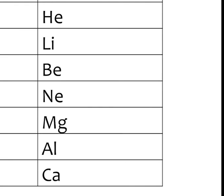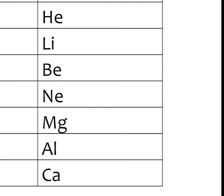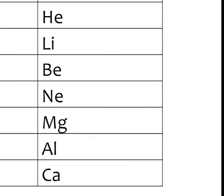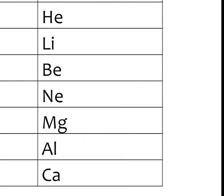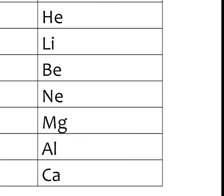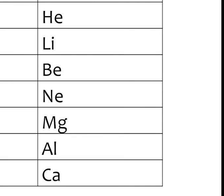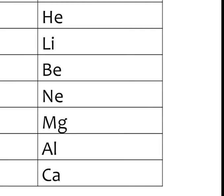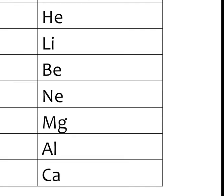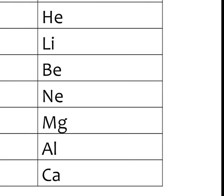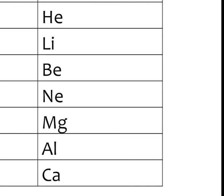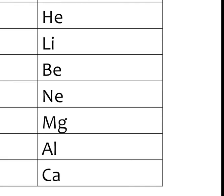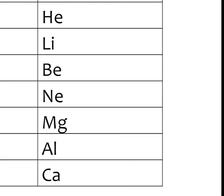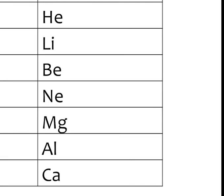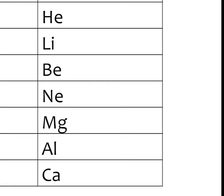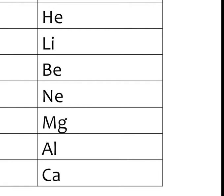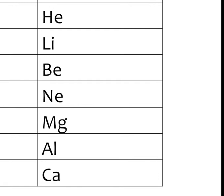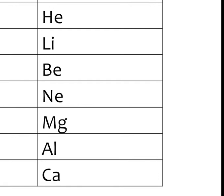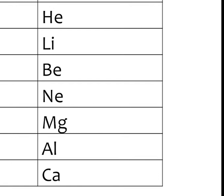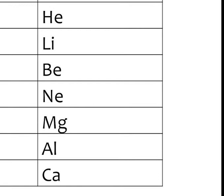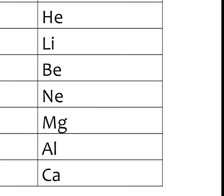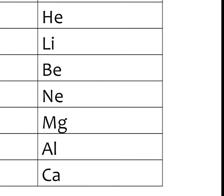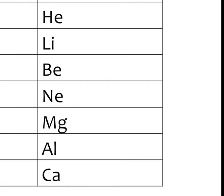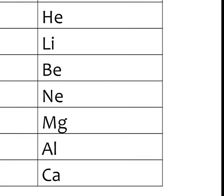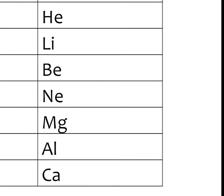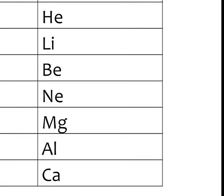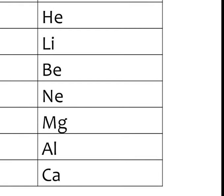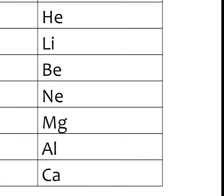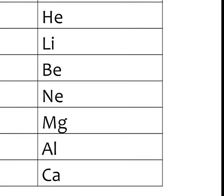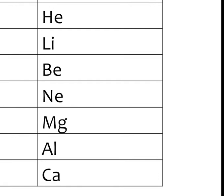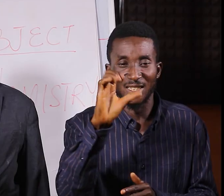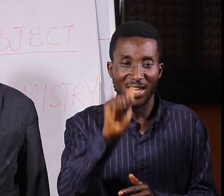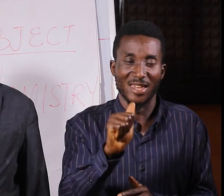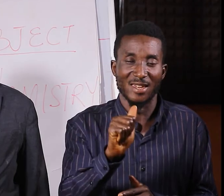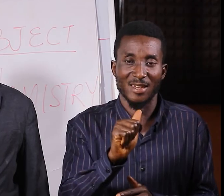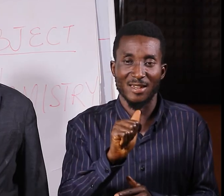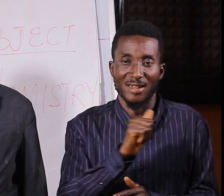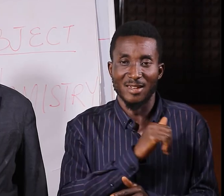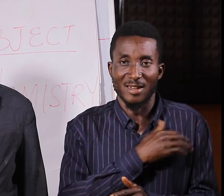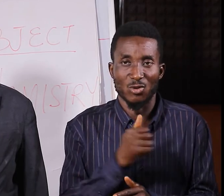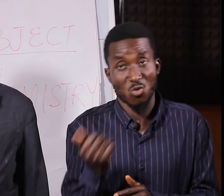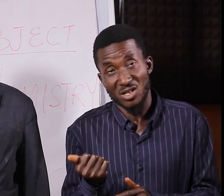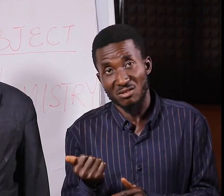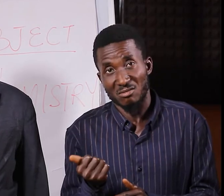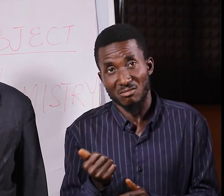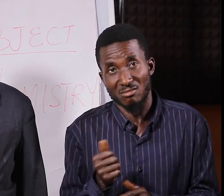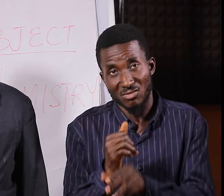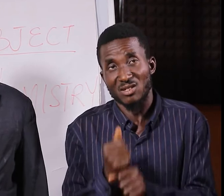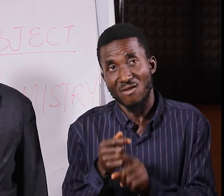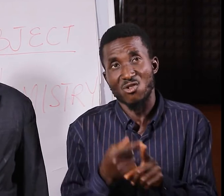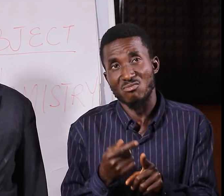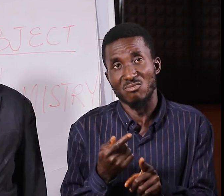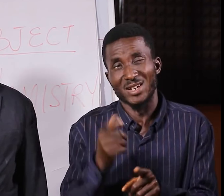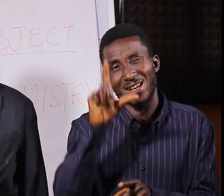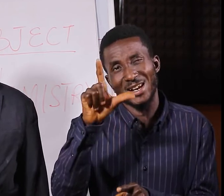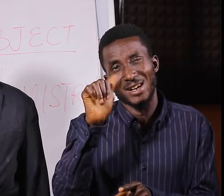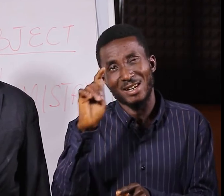instance, helium, He, calcium, Ca, whereas there are others that derive their symbols from